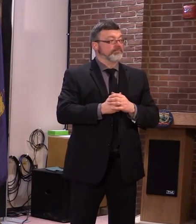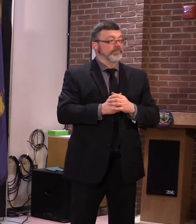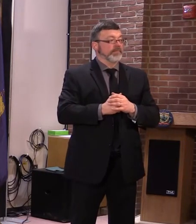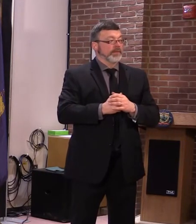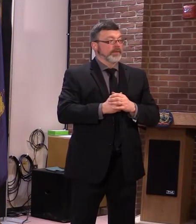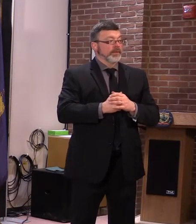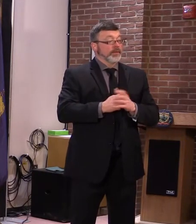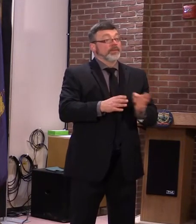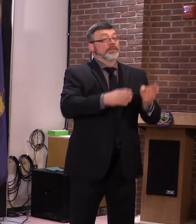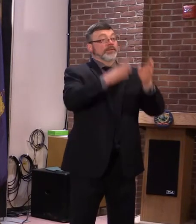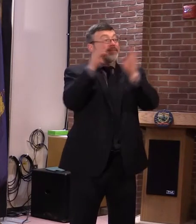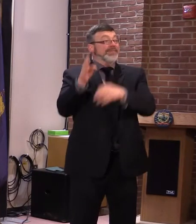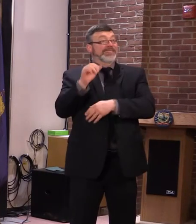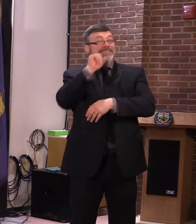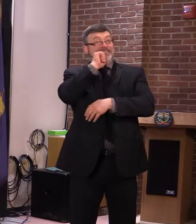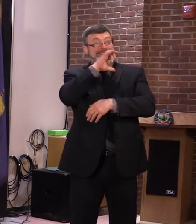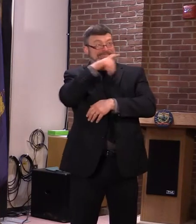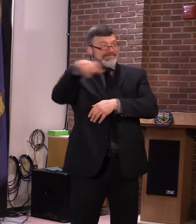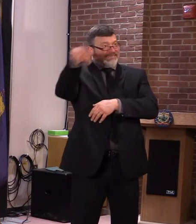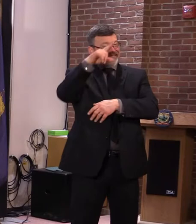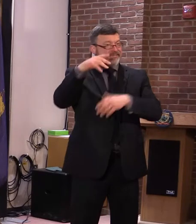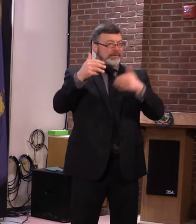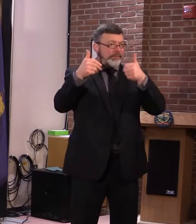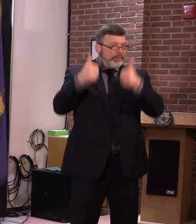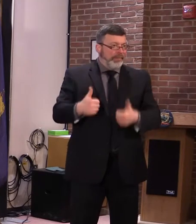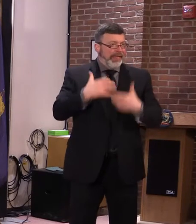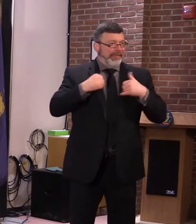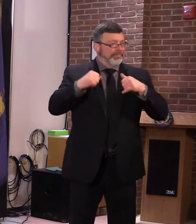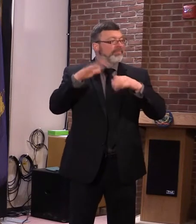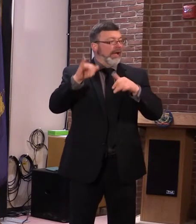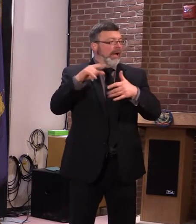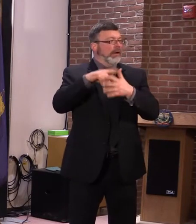December, 30,000 rapid tests